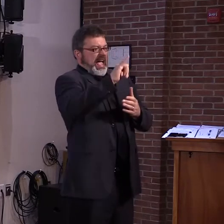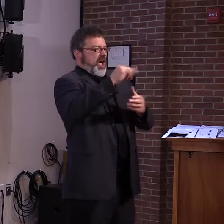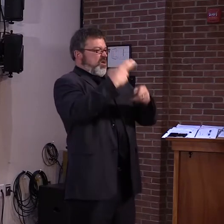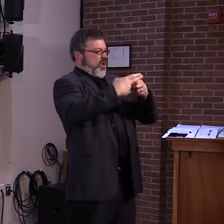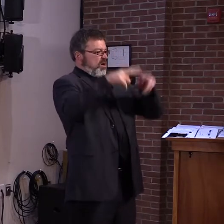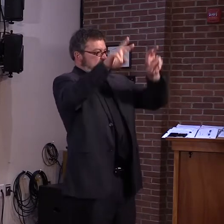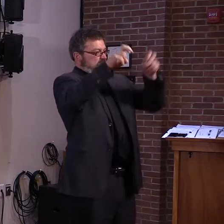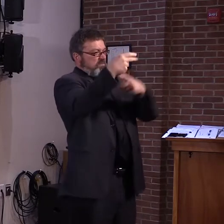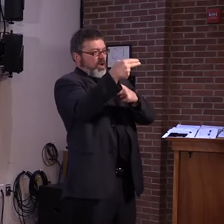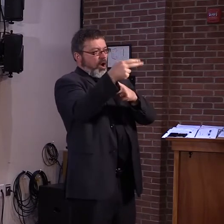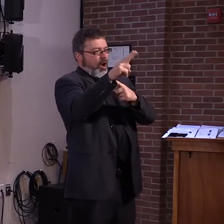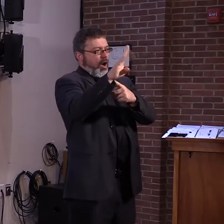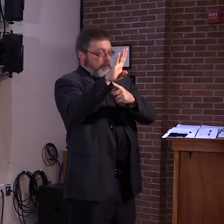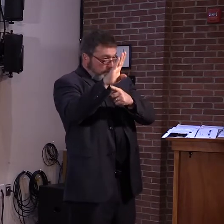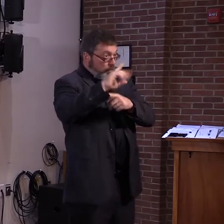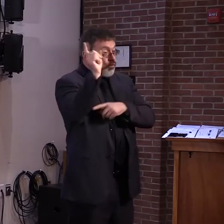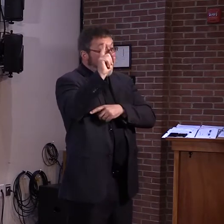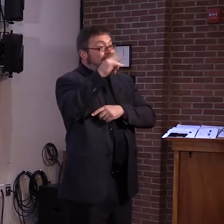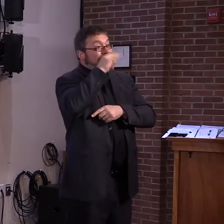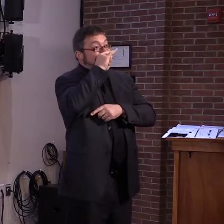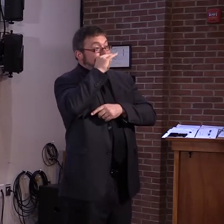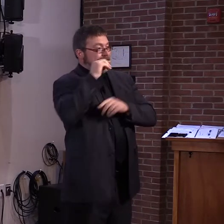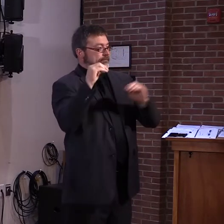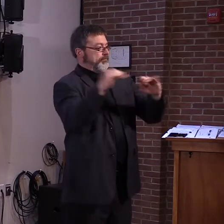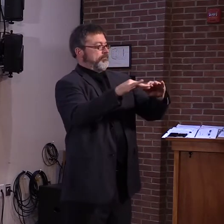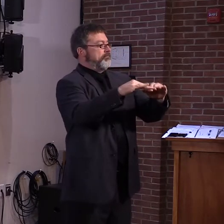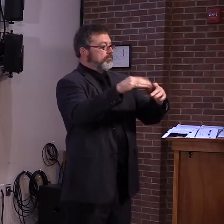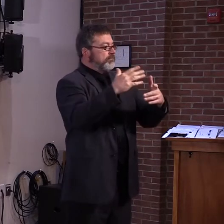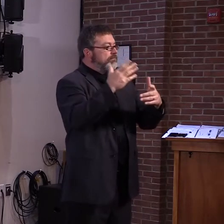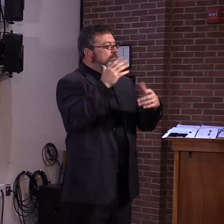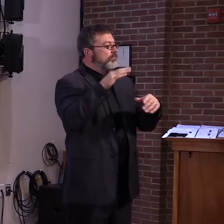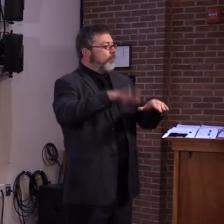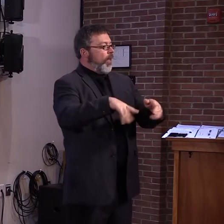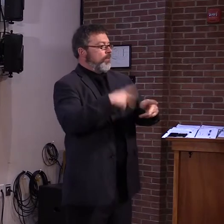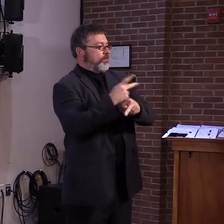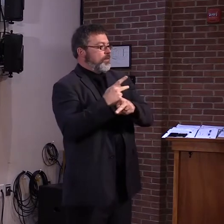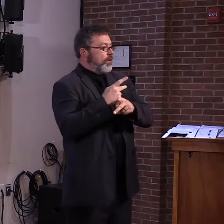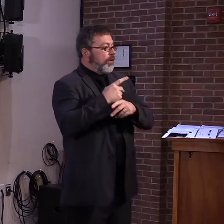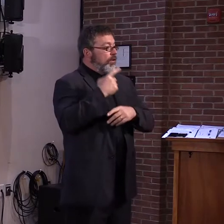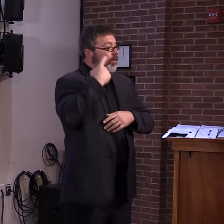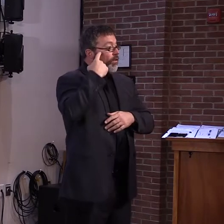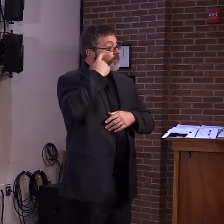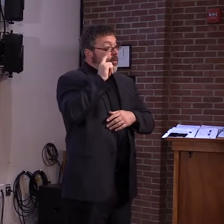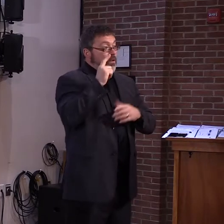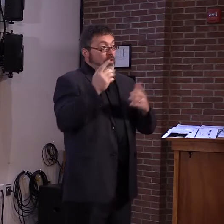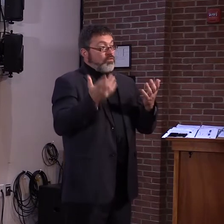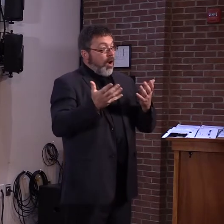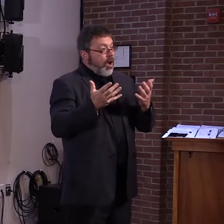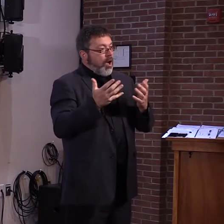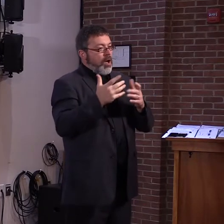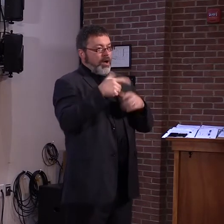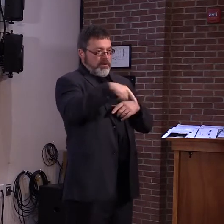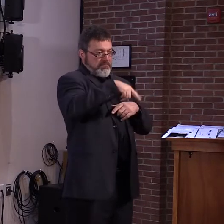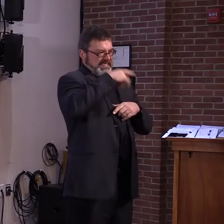our initiative to provide expanded school age care on remote learning